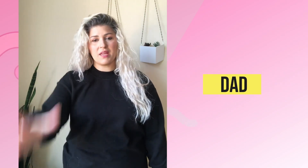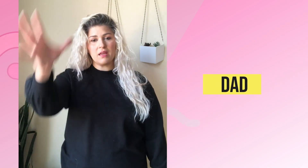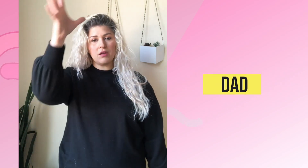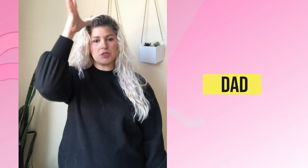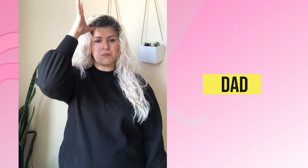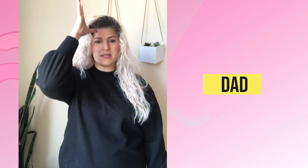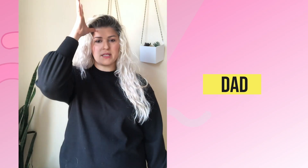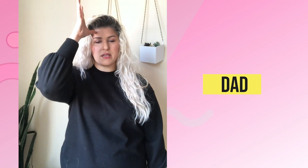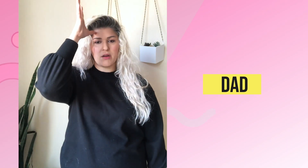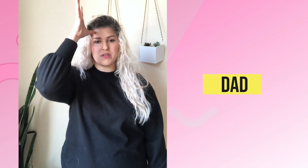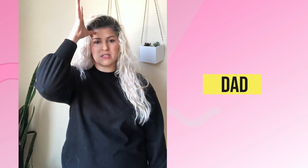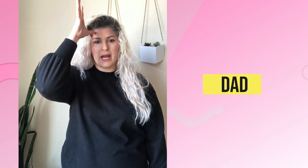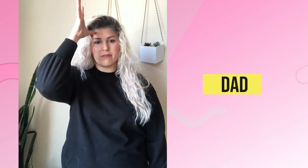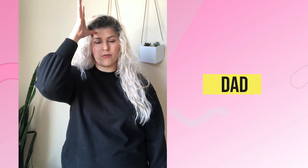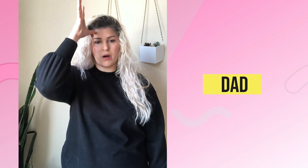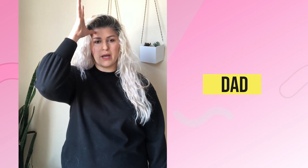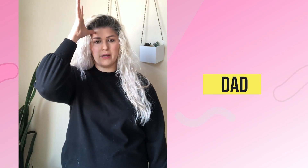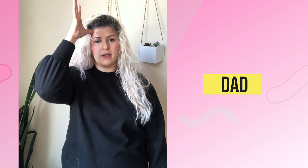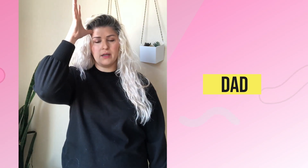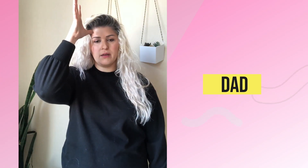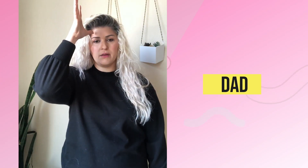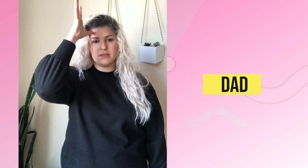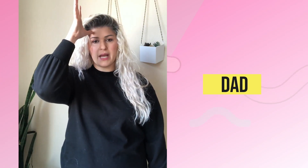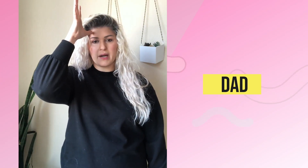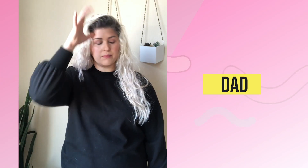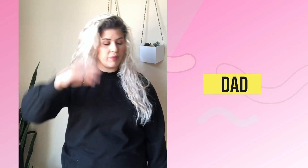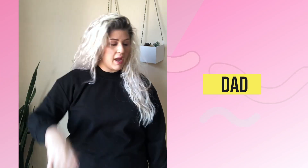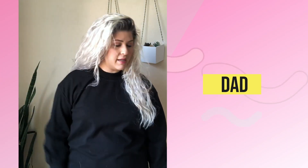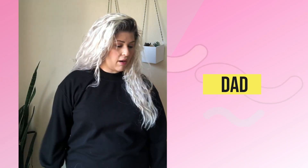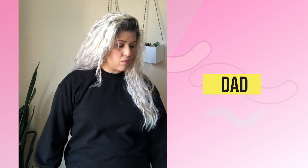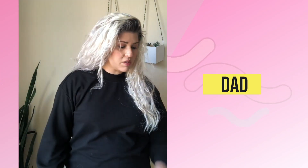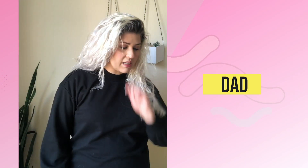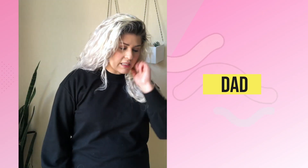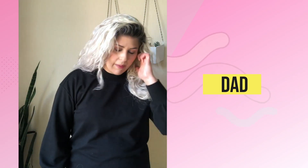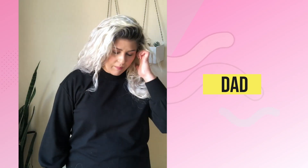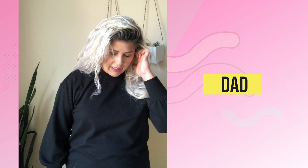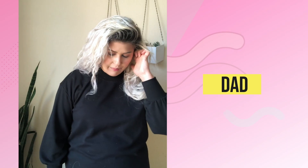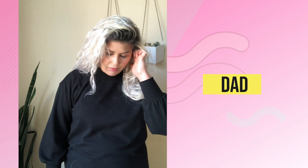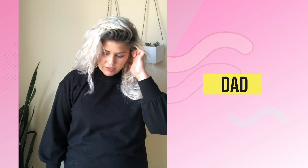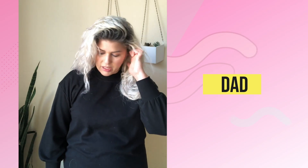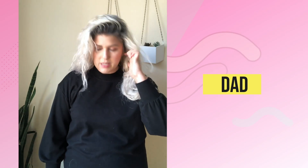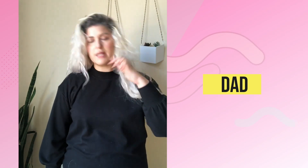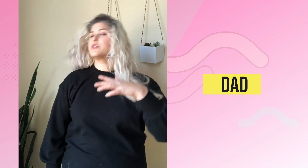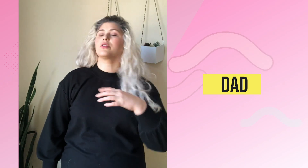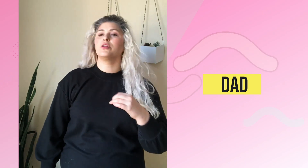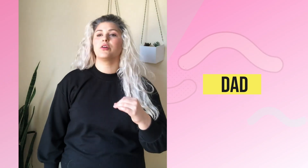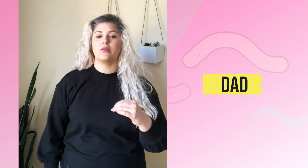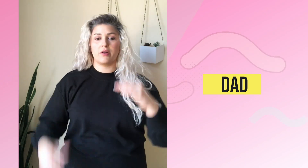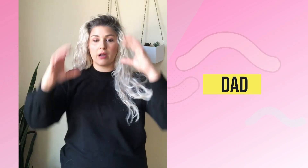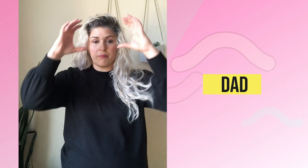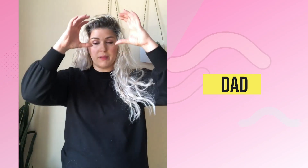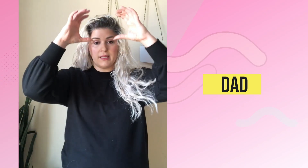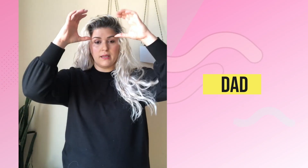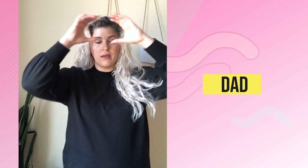same thing. You just place it here at the side of your forehead. Dad. Now, I will say this about people. There's a lot of signs you're going to learn